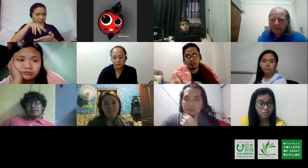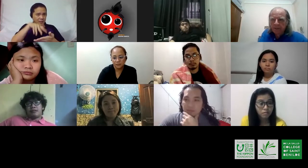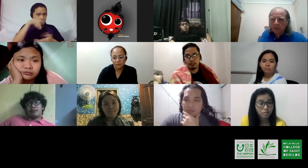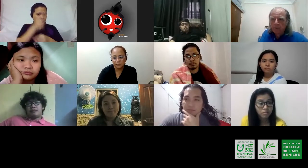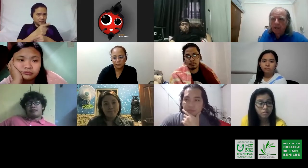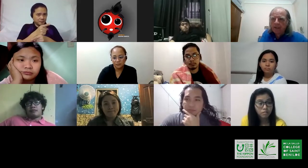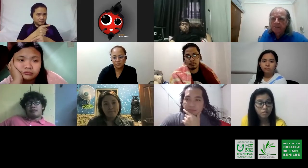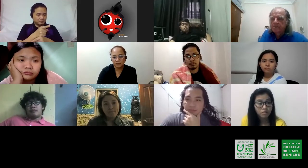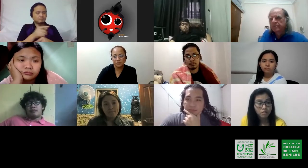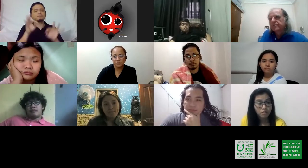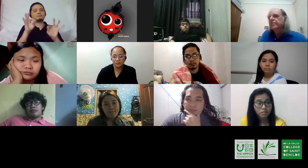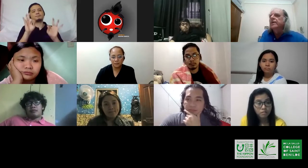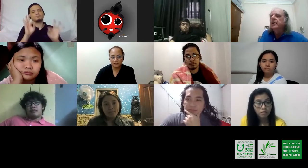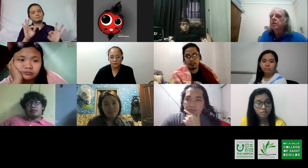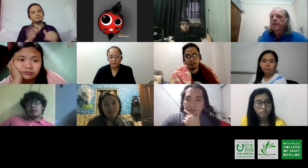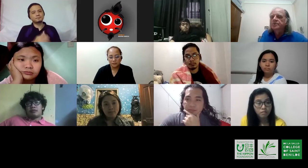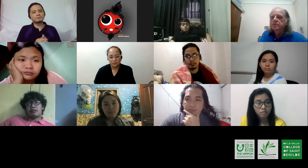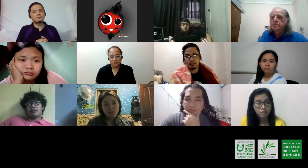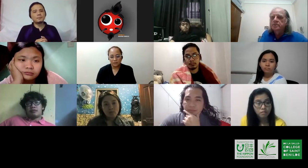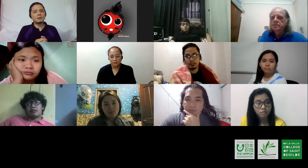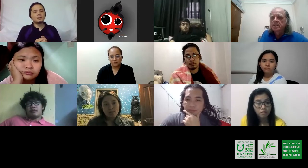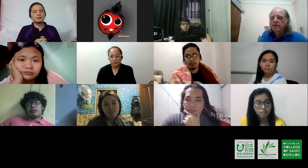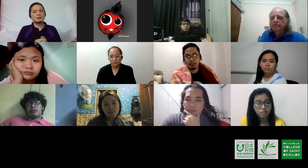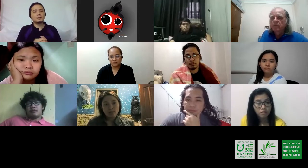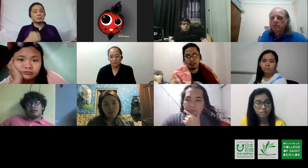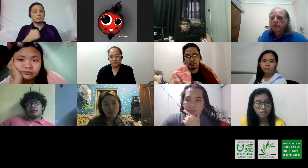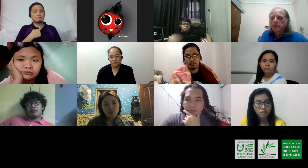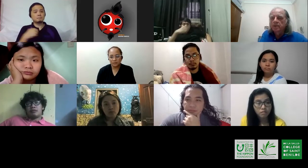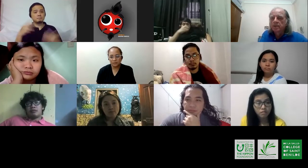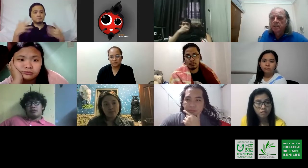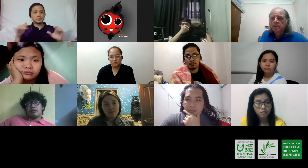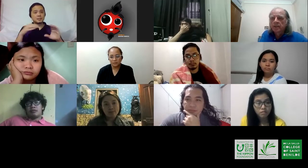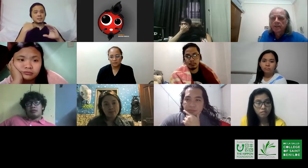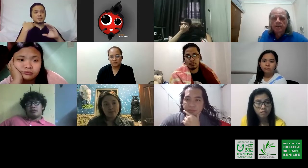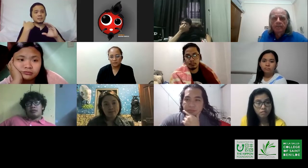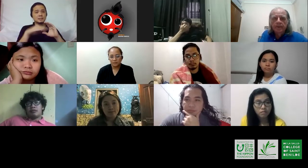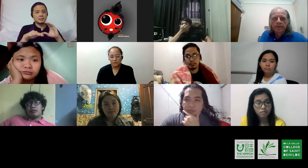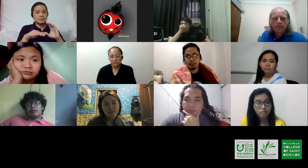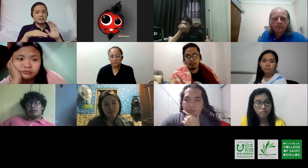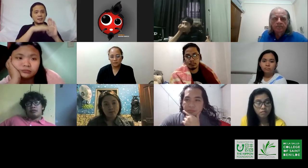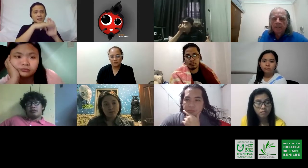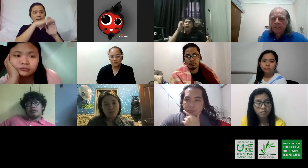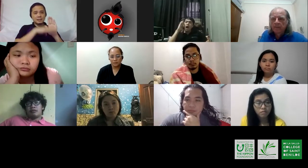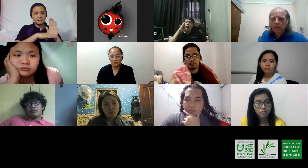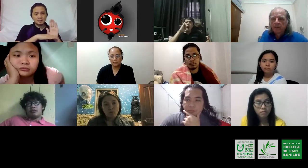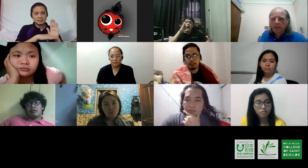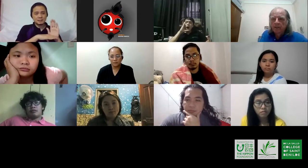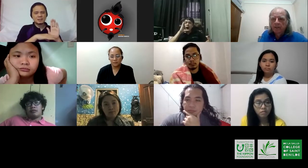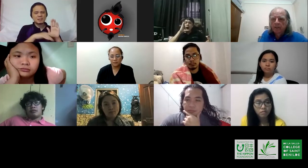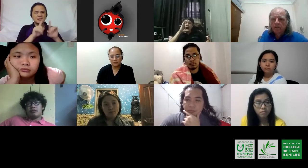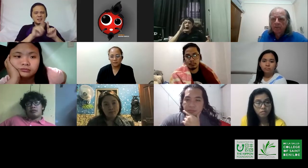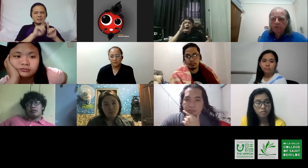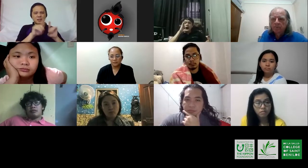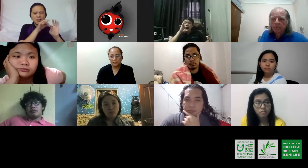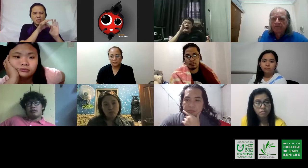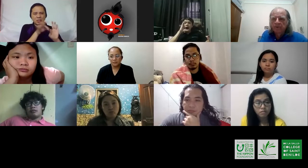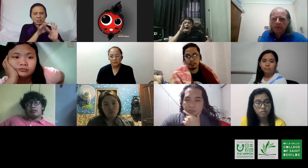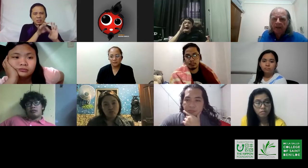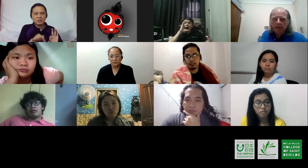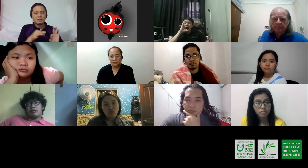you a list of questions to study for the midterm, and I'm going to do some review now.